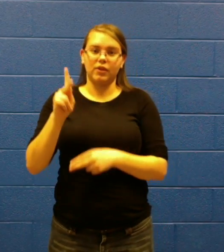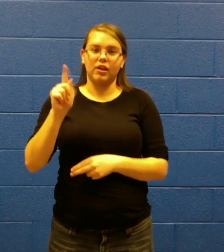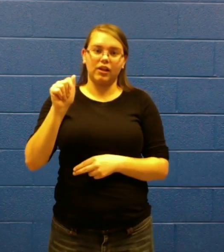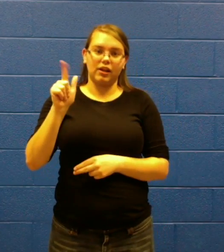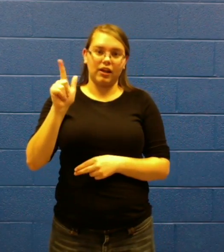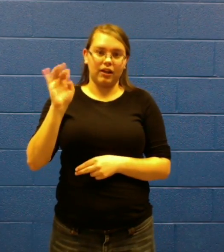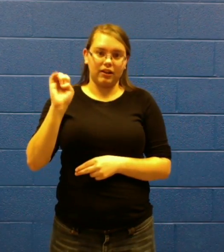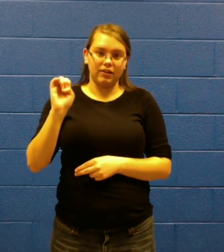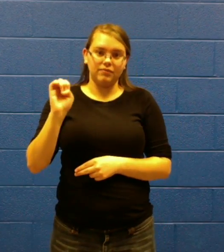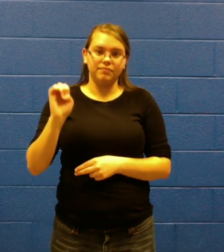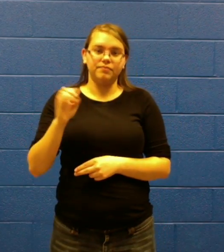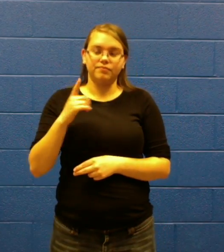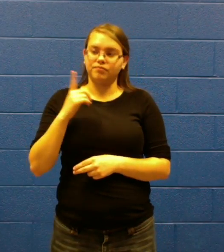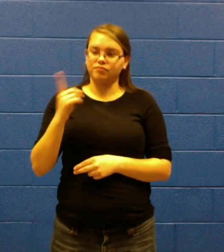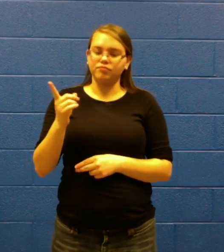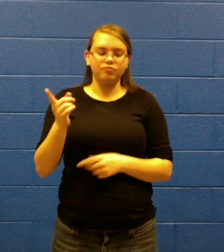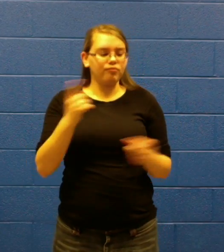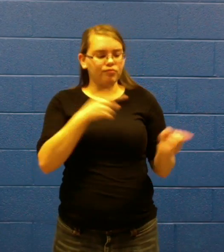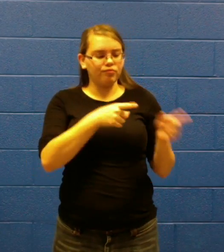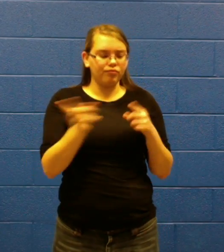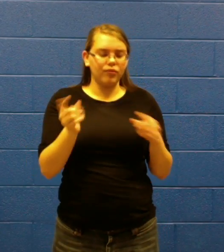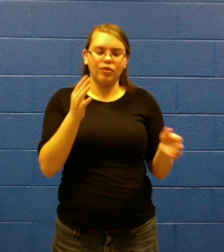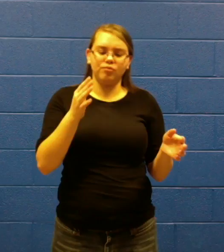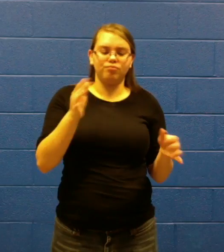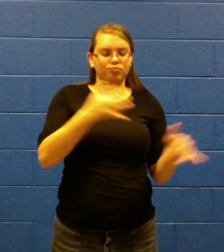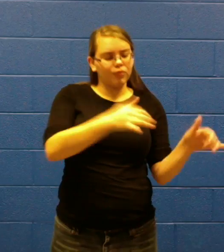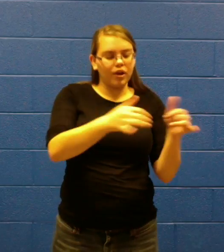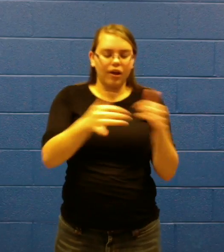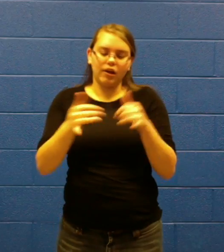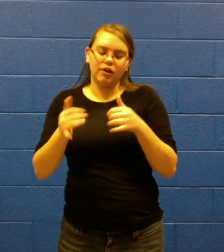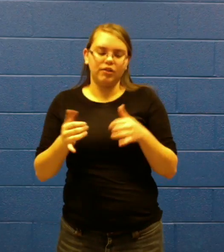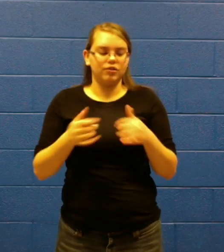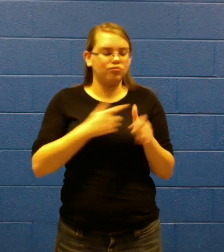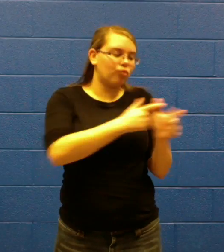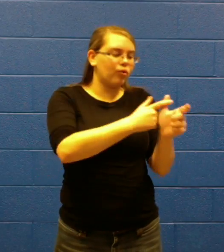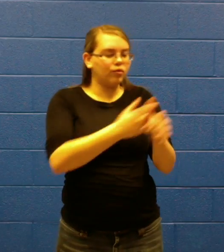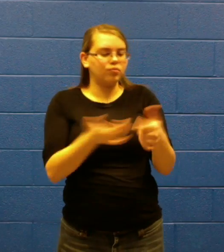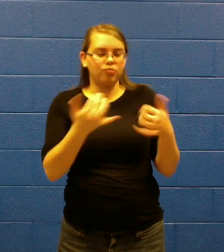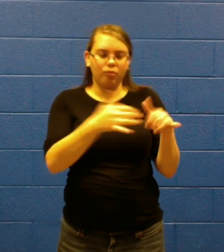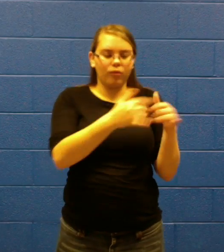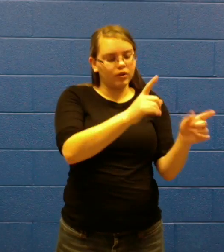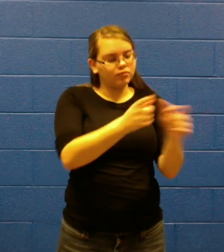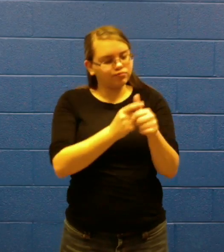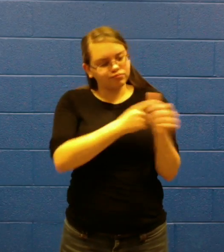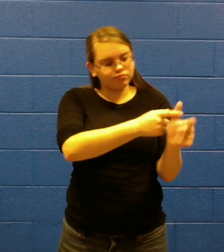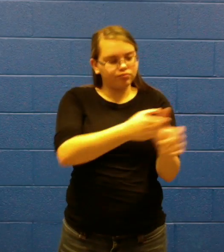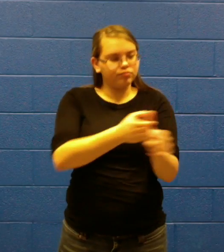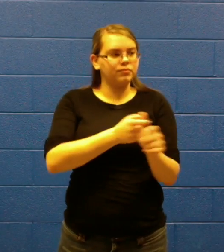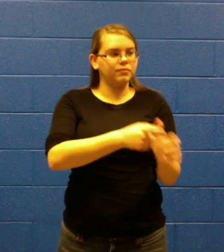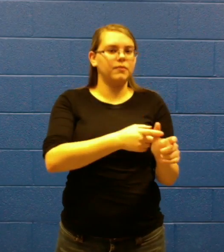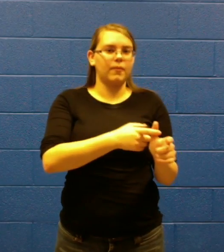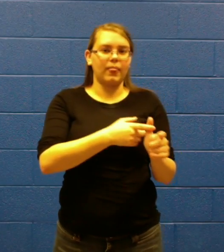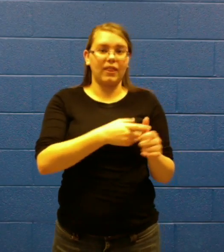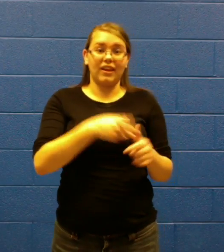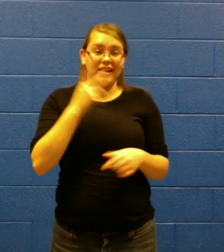running around our yard. And what happened, we didn't see it, but the dog Dresden managed to run